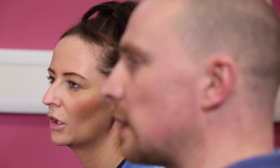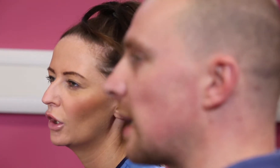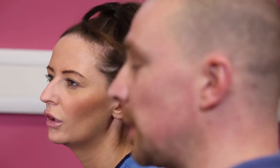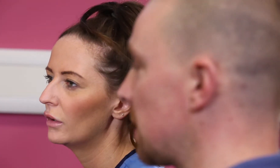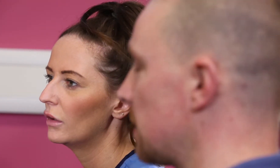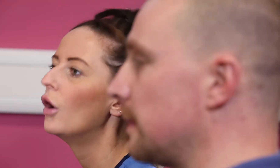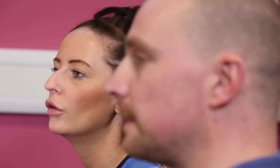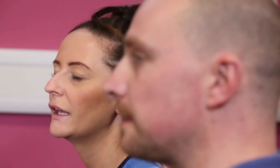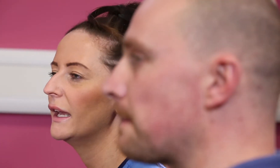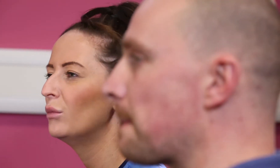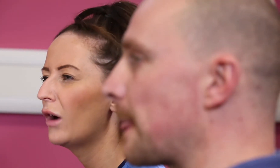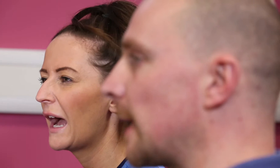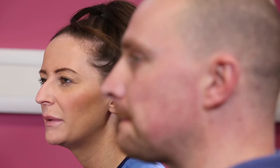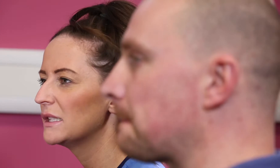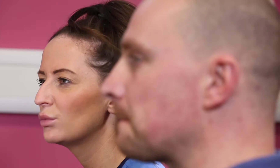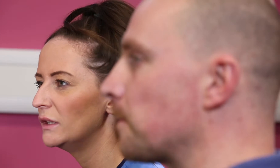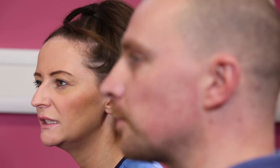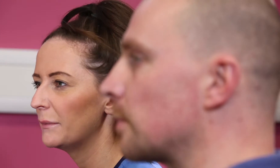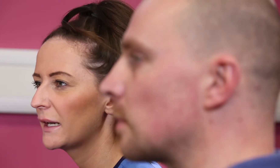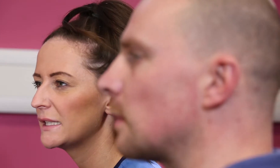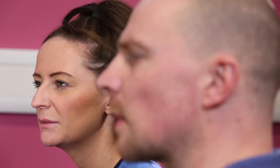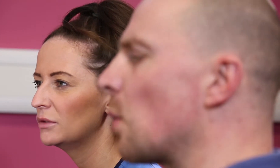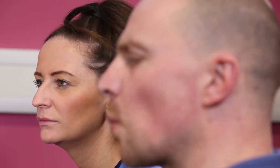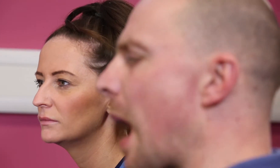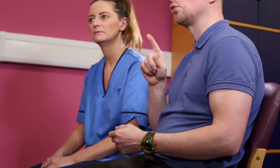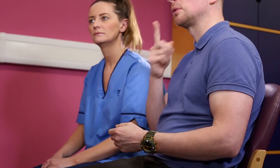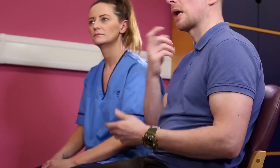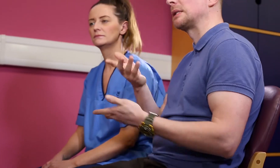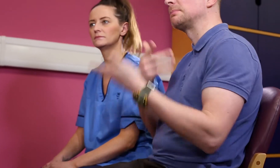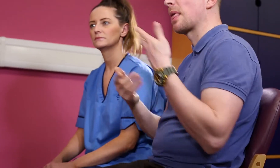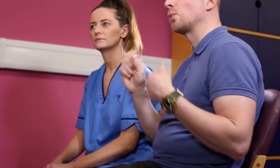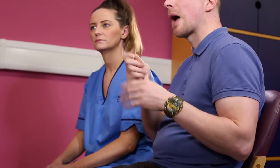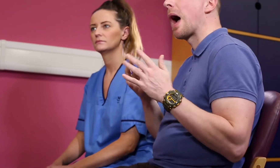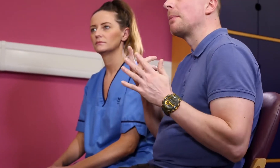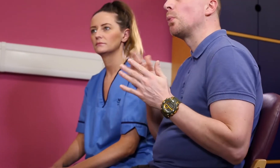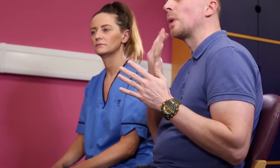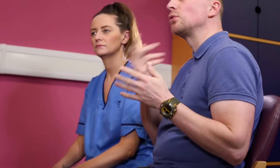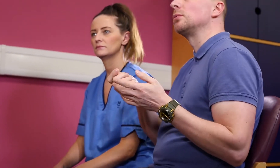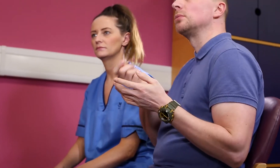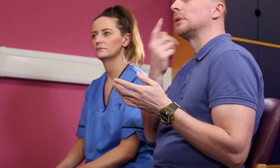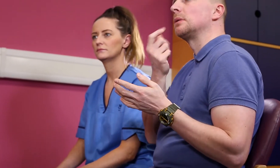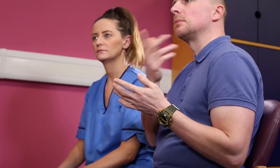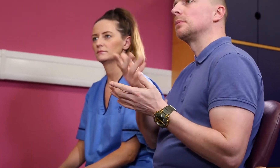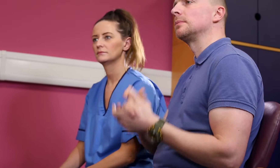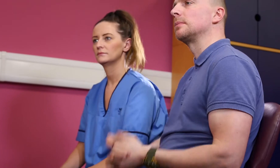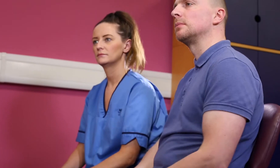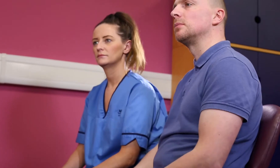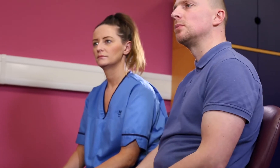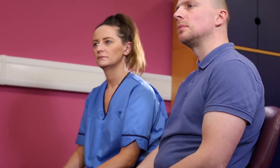should also be booked to discuss key decisions, for example, if the patient condition deteriorates, and also to communicate with